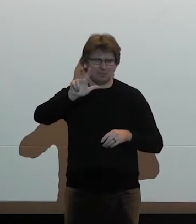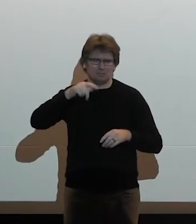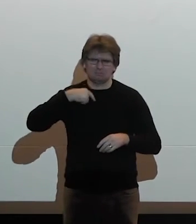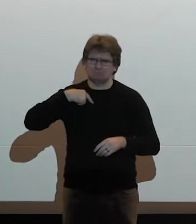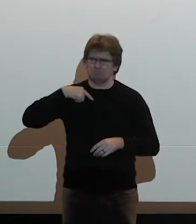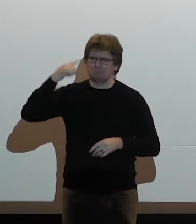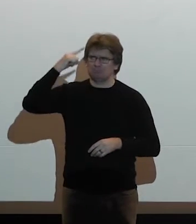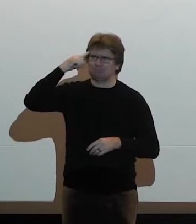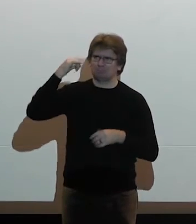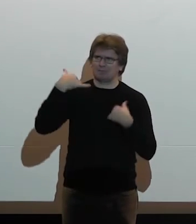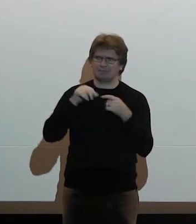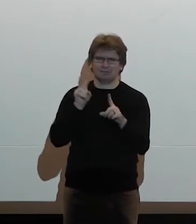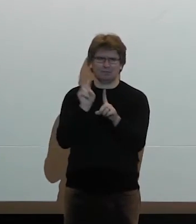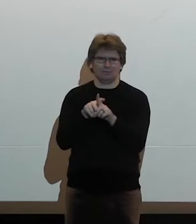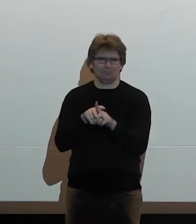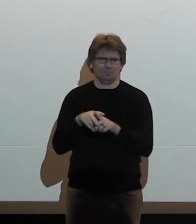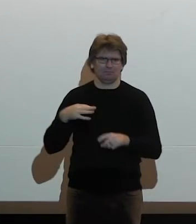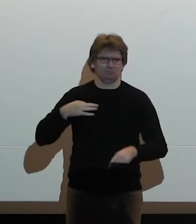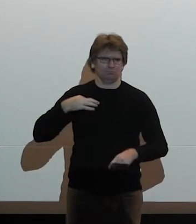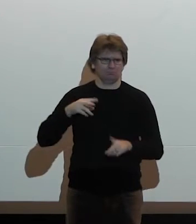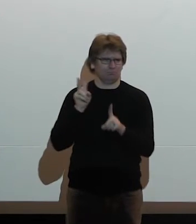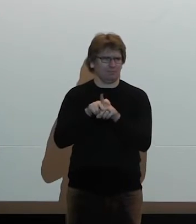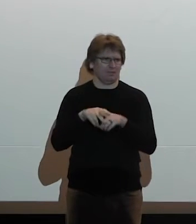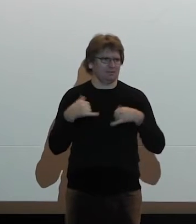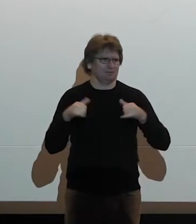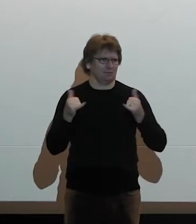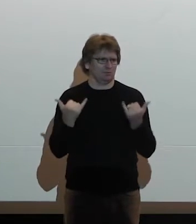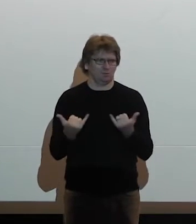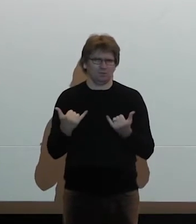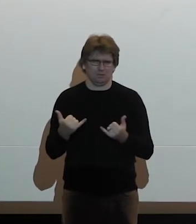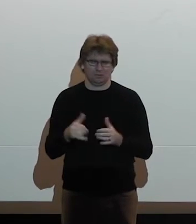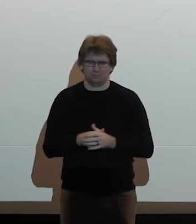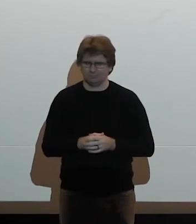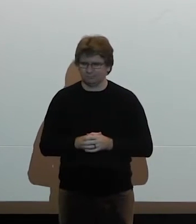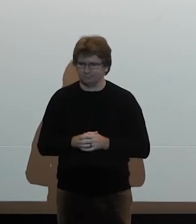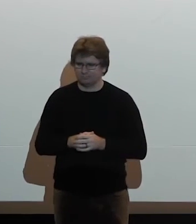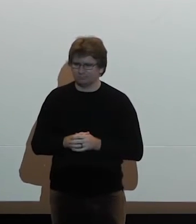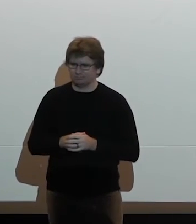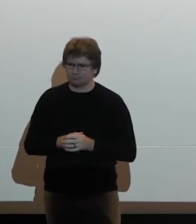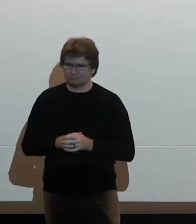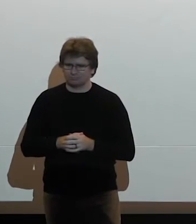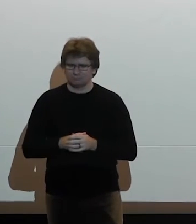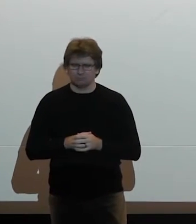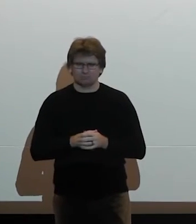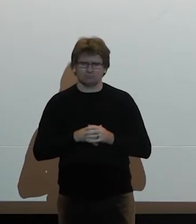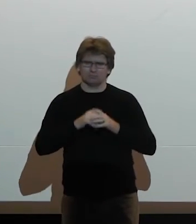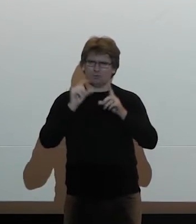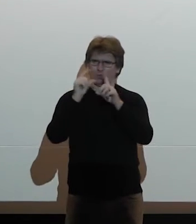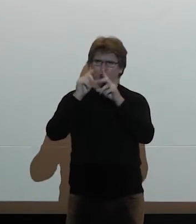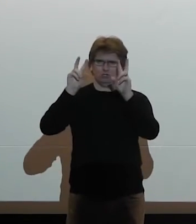This was written around 1853, and I think it still applies today.